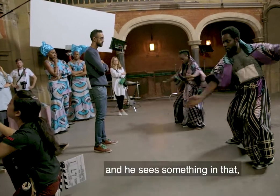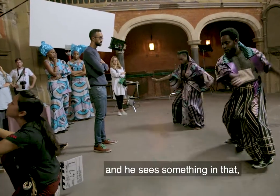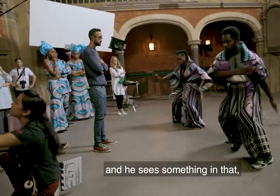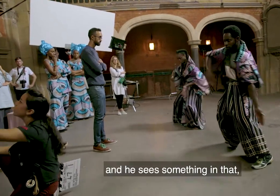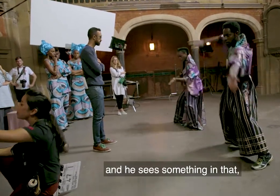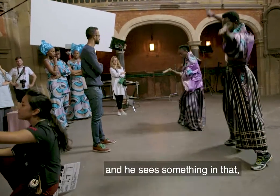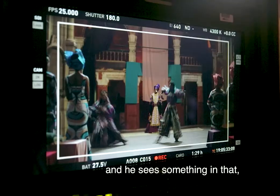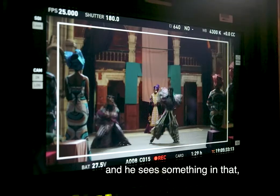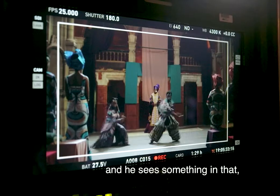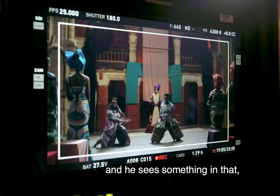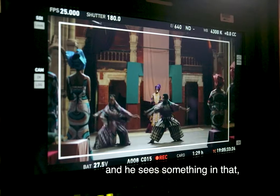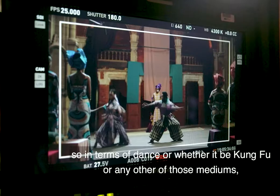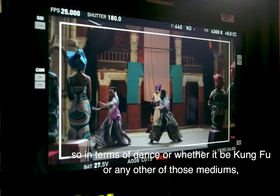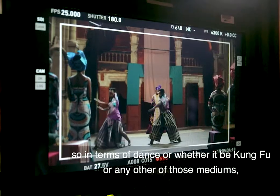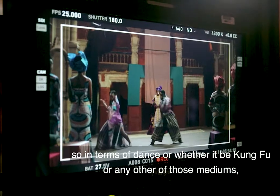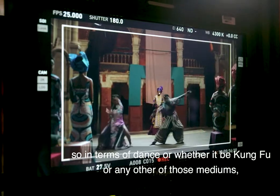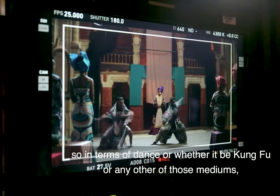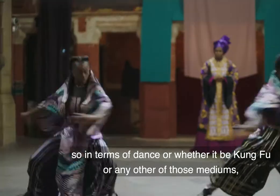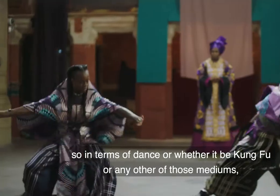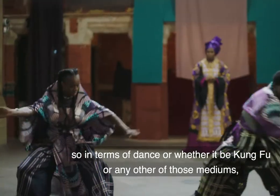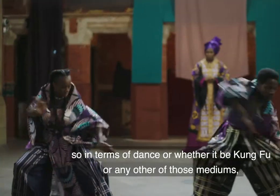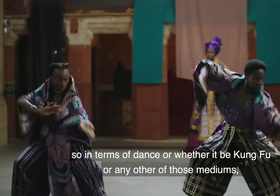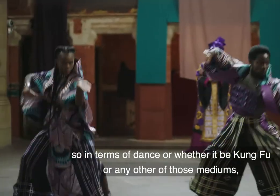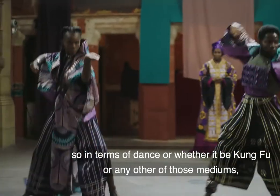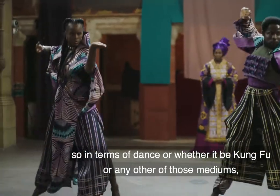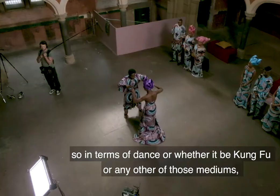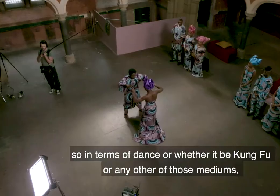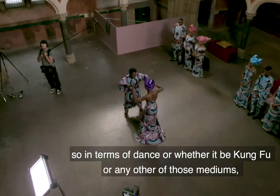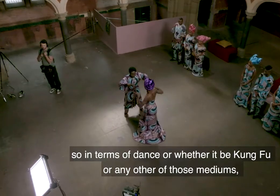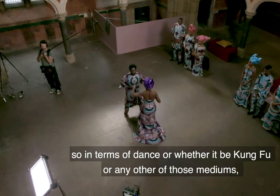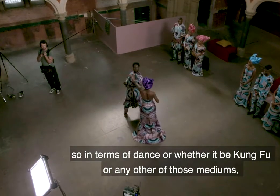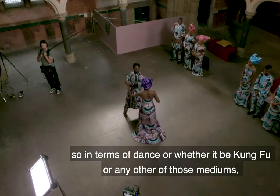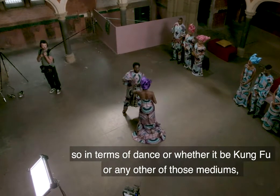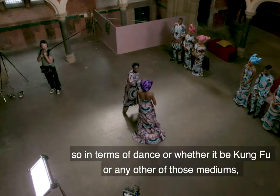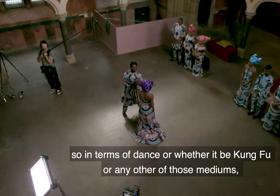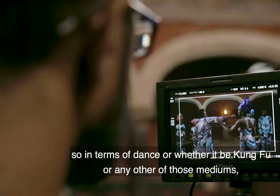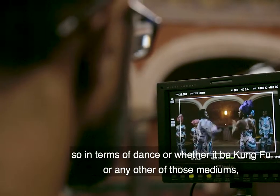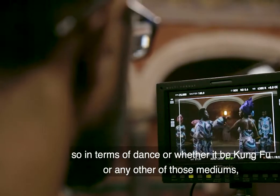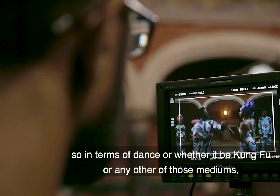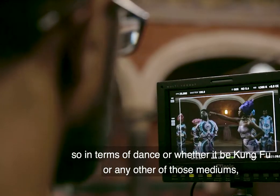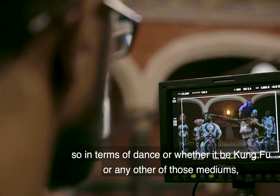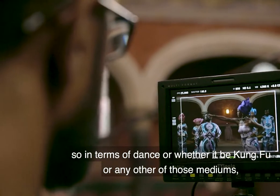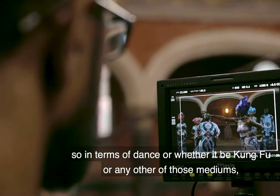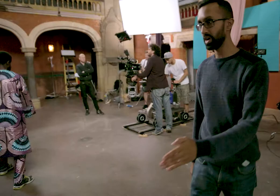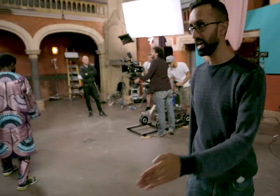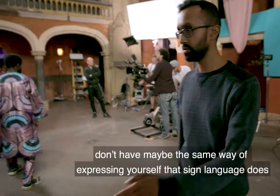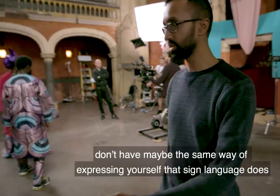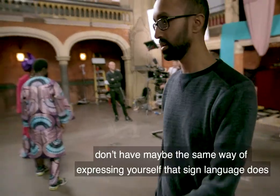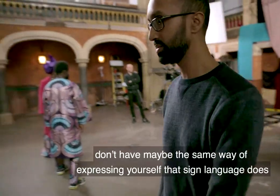And he sees something in that. So in terms of dance or whether it be kung fu or any other of those mediums, don't have